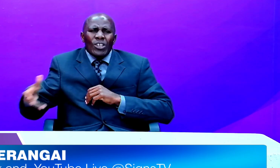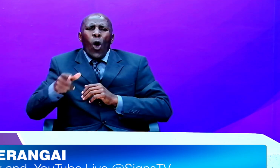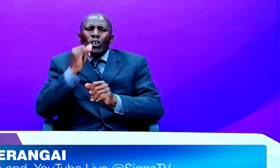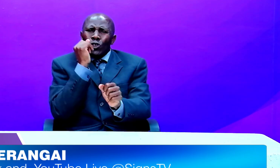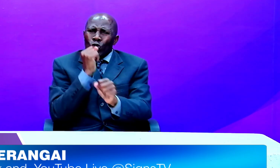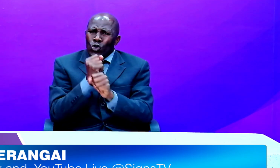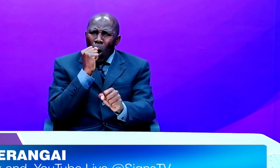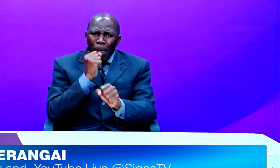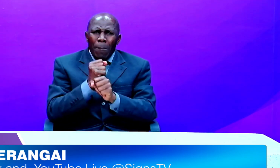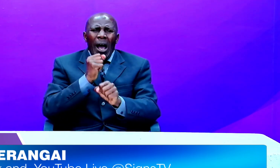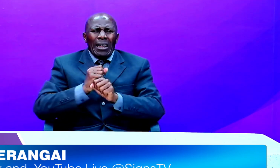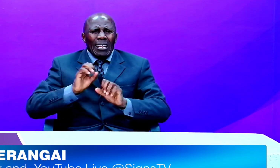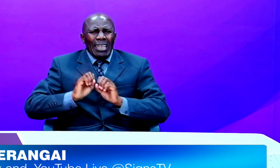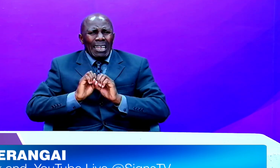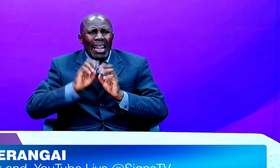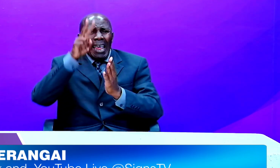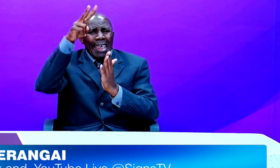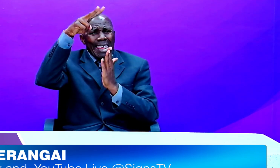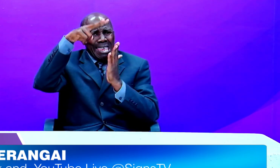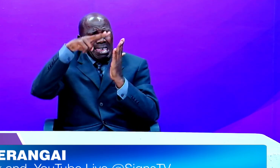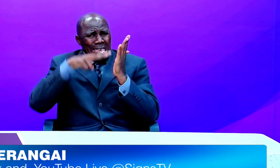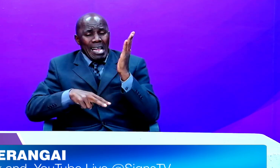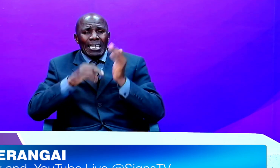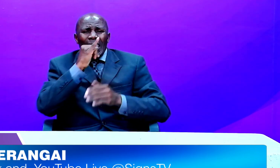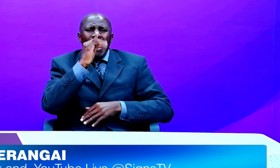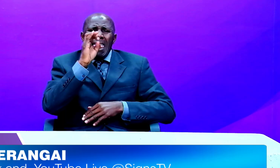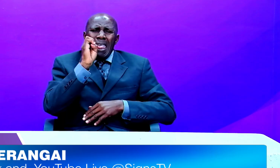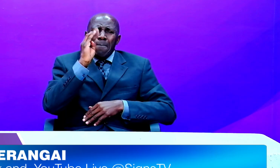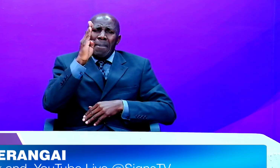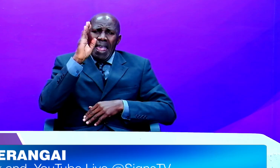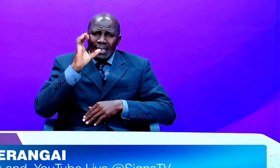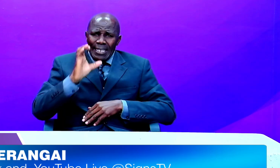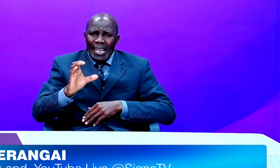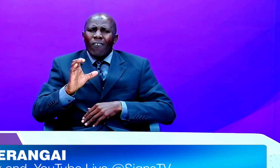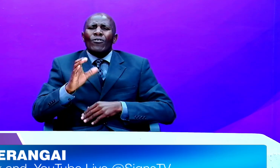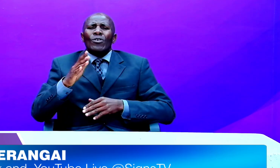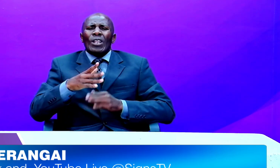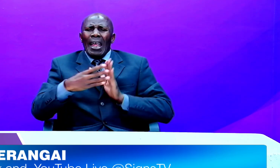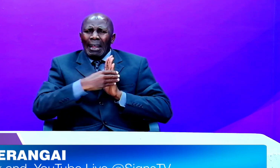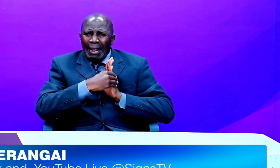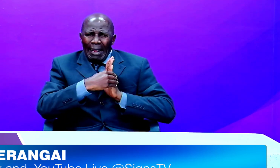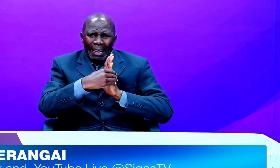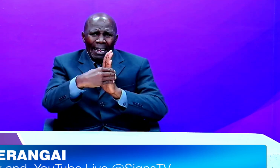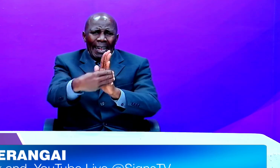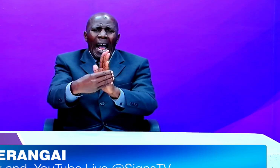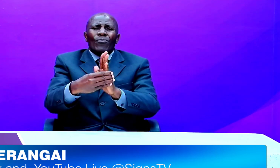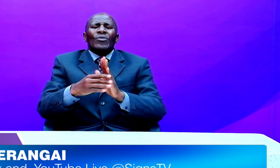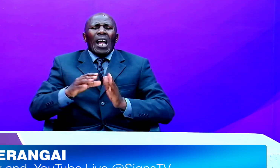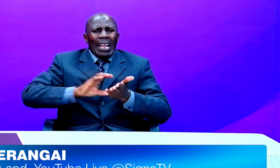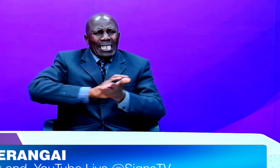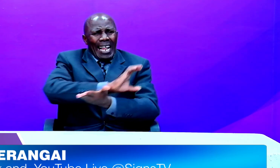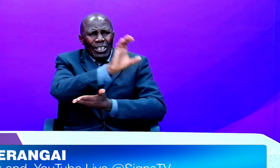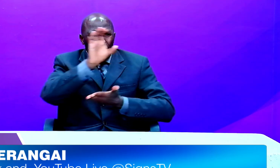operational readiness of the IEBC, a body central to Kenya's democratic processes.